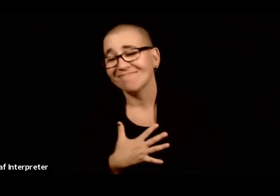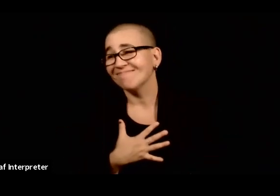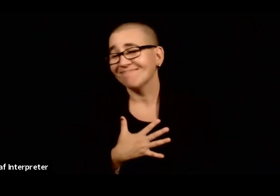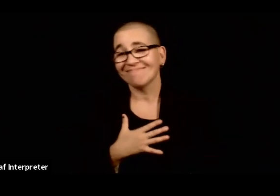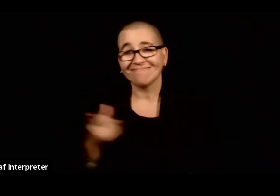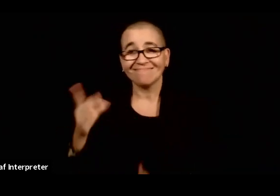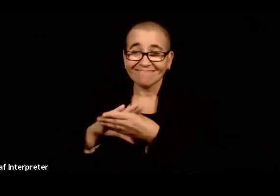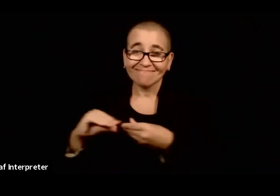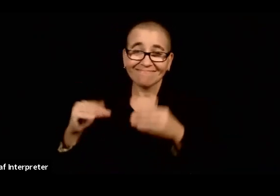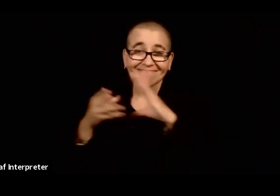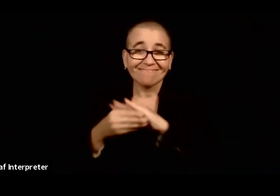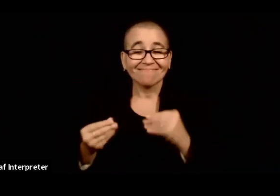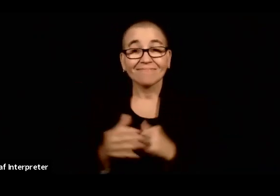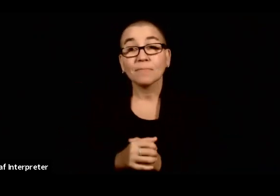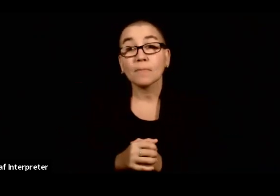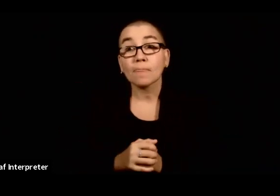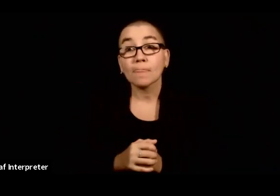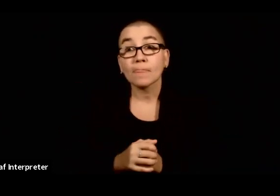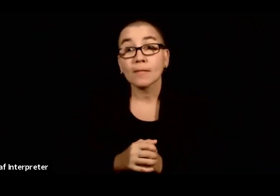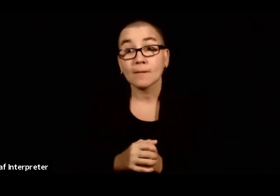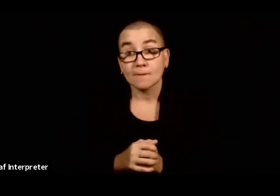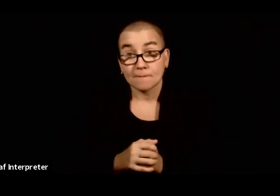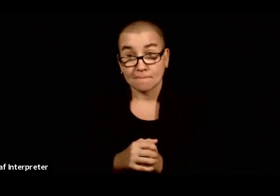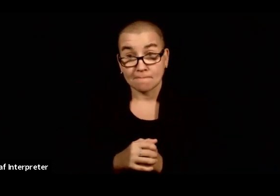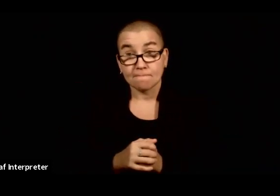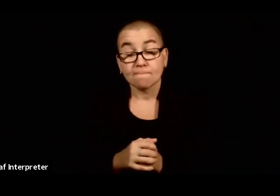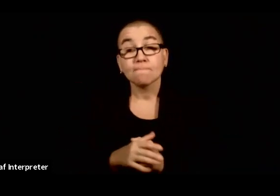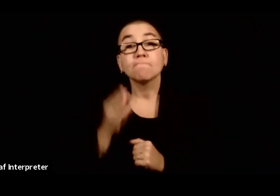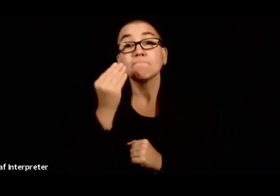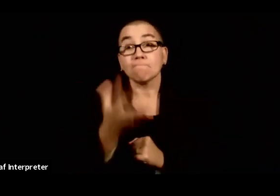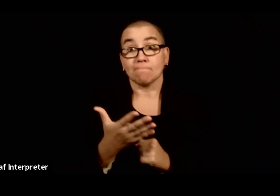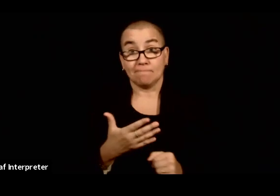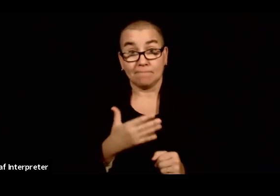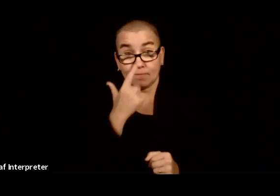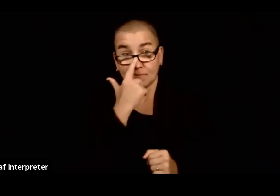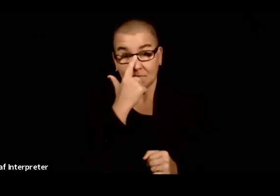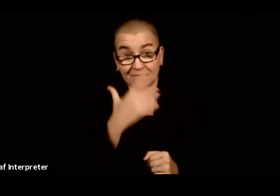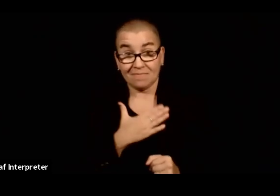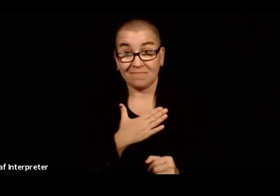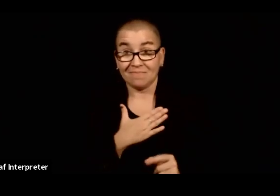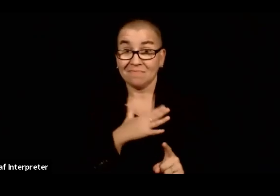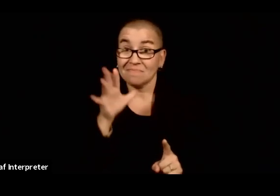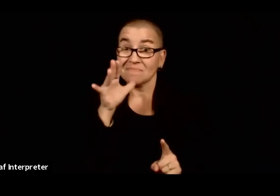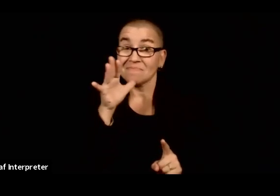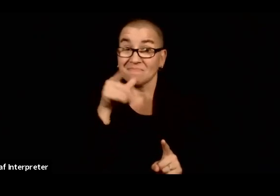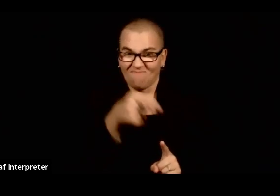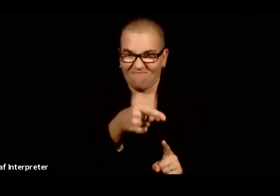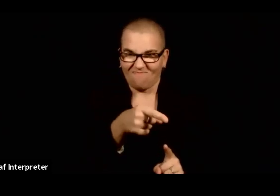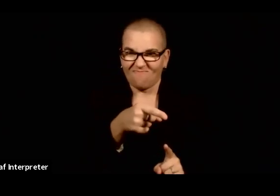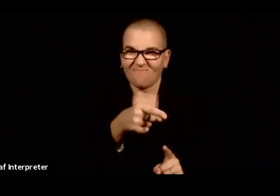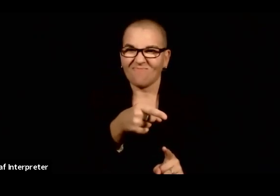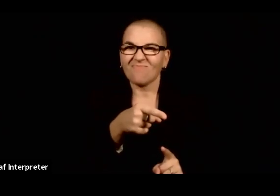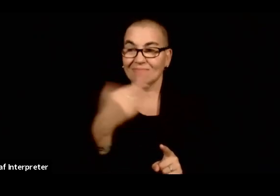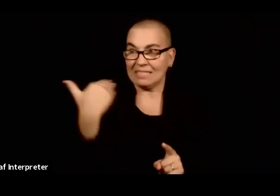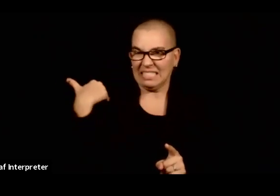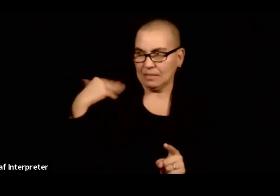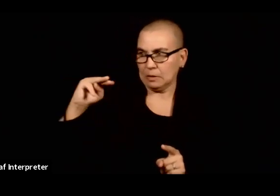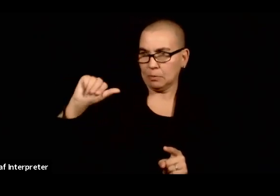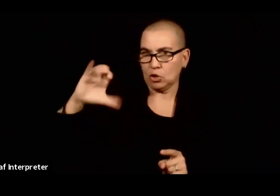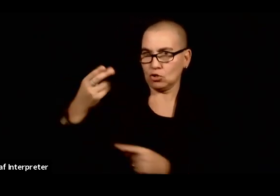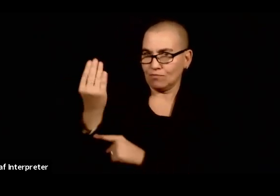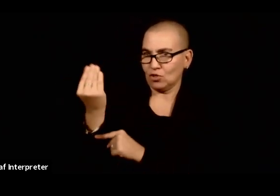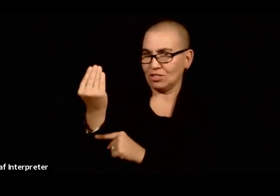wrong. It all began on March 14th. My sister told me the long-term care facilities were closing to visitors due